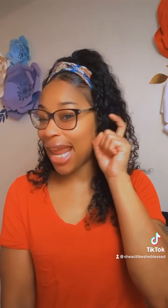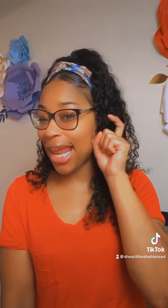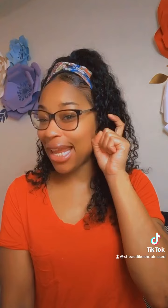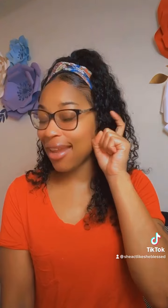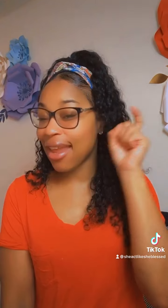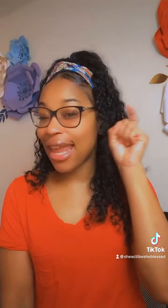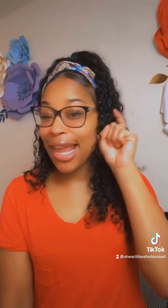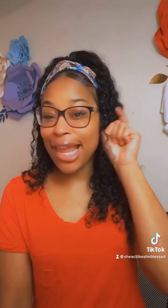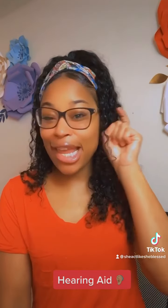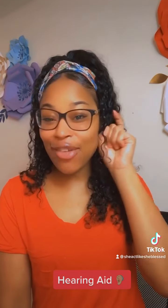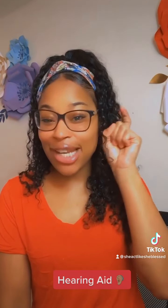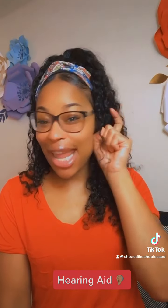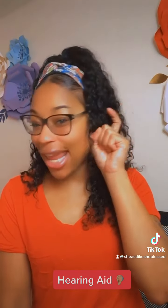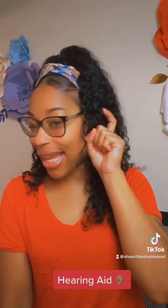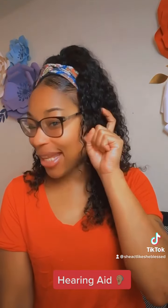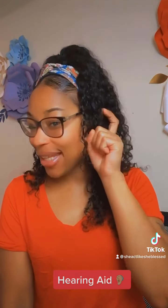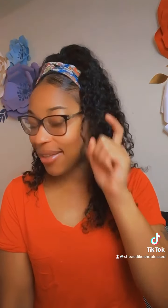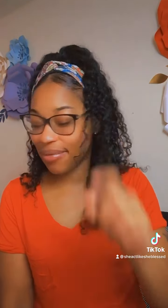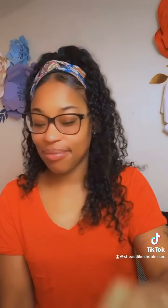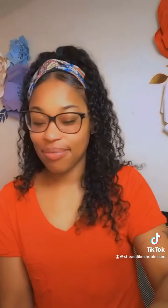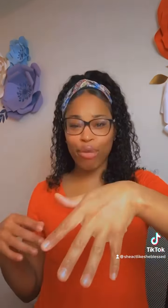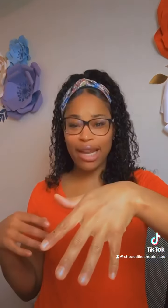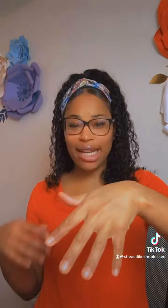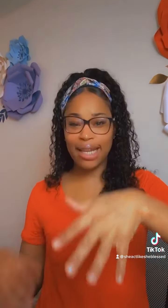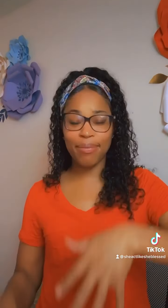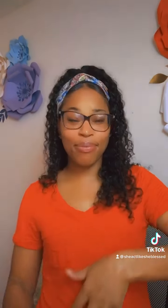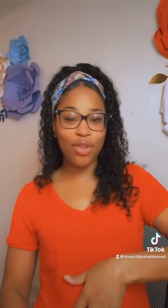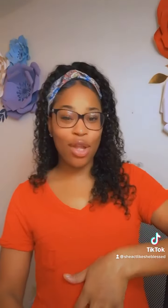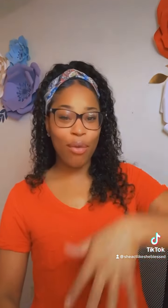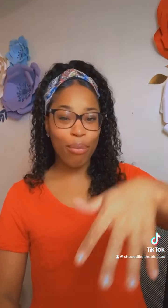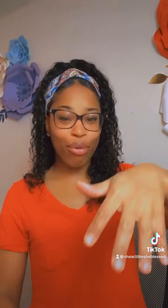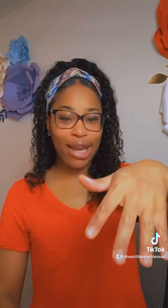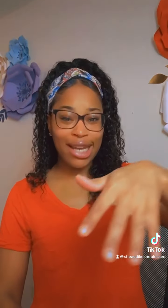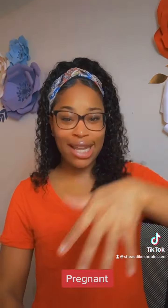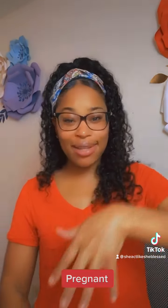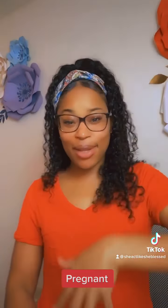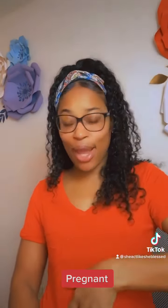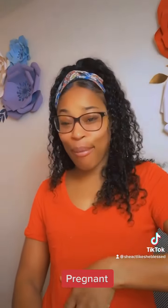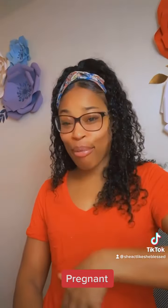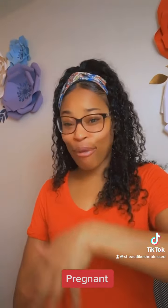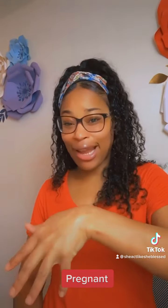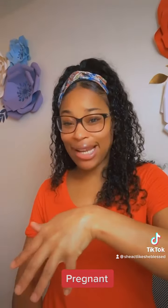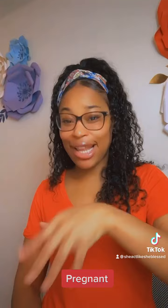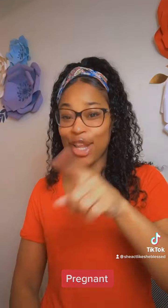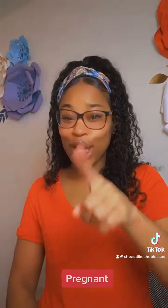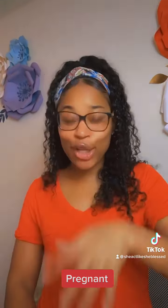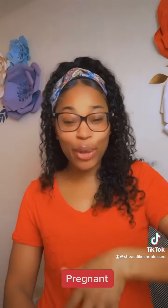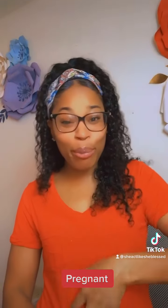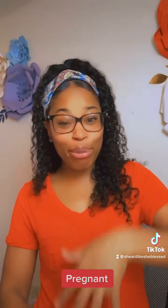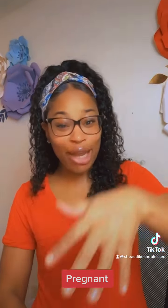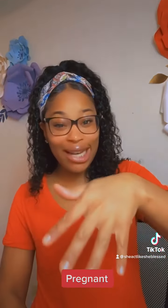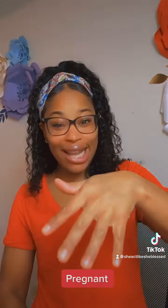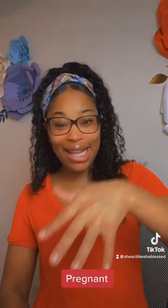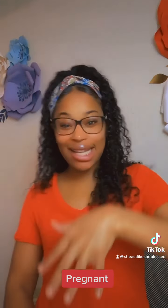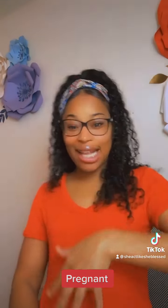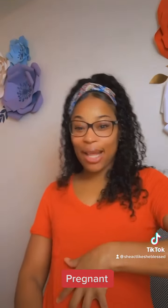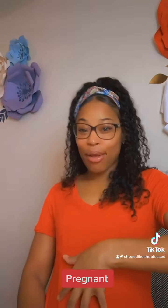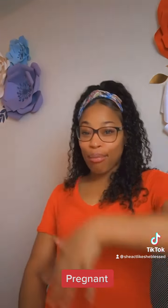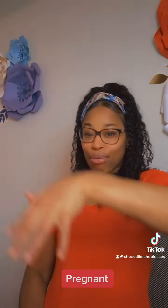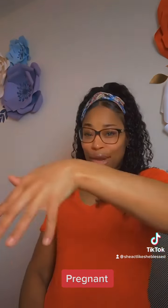Hearing. Hearing. Pregnant. Pregnant. Pregnant. You pregnant?